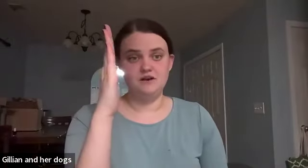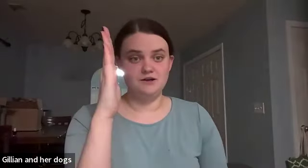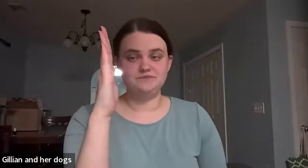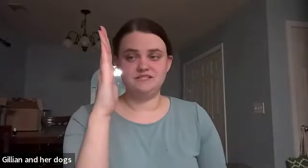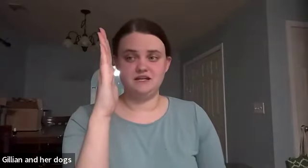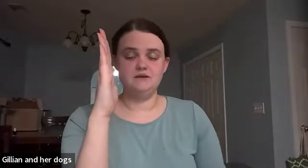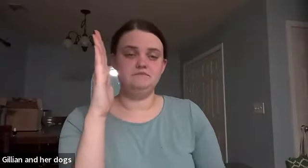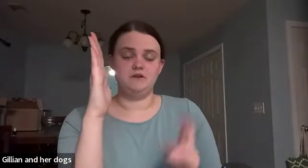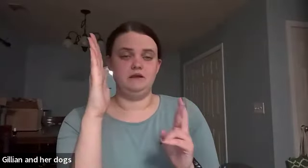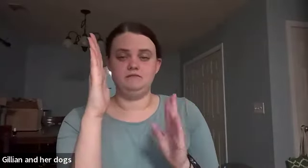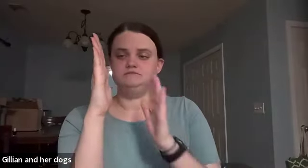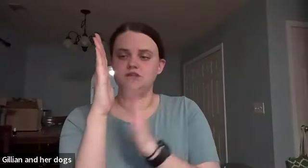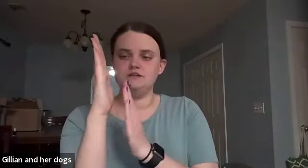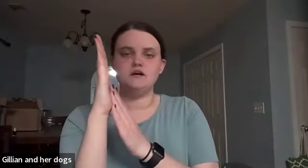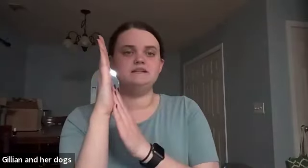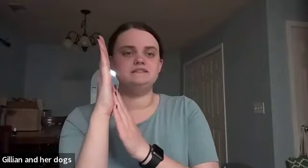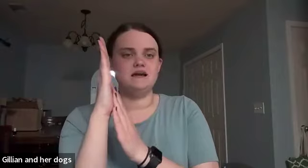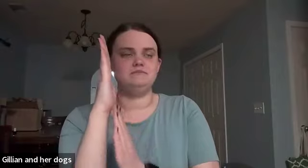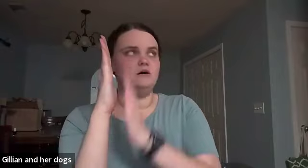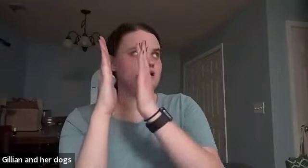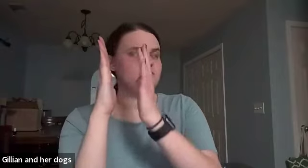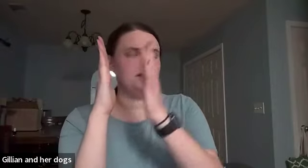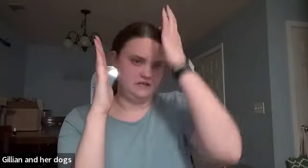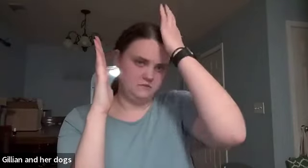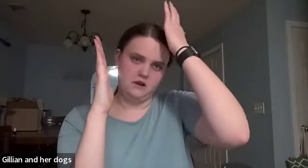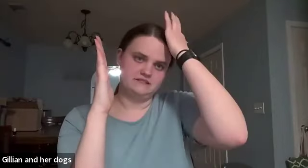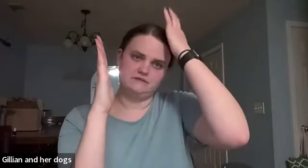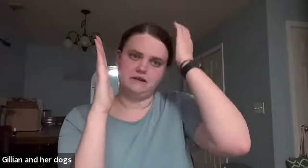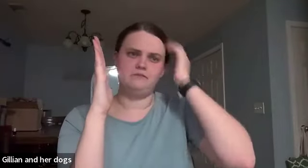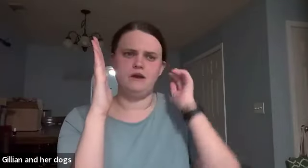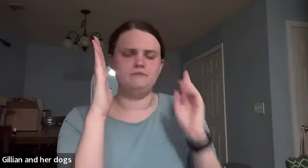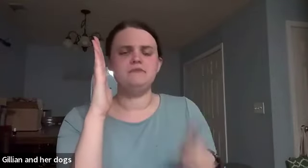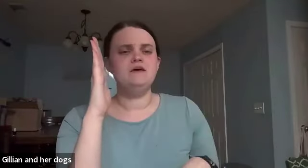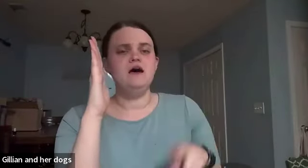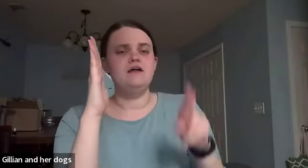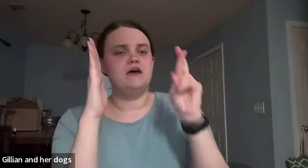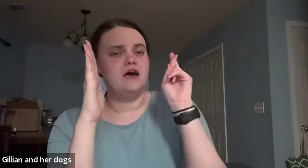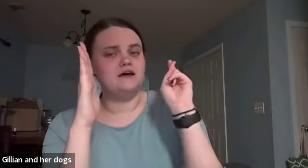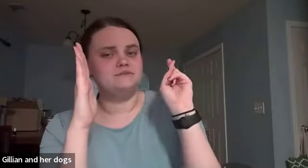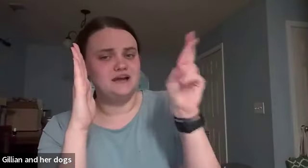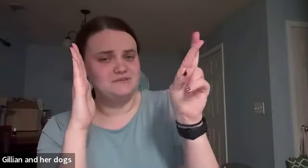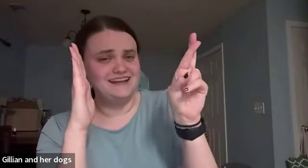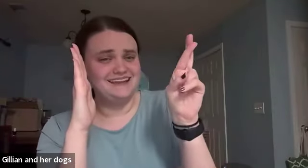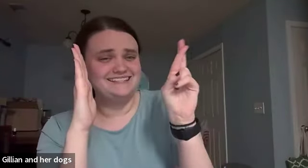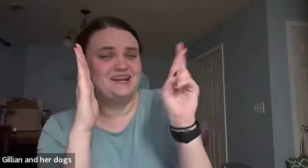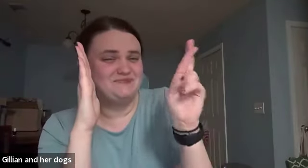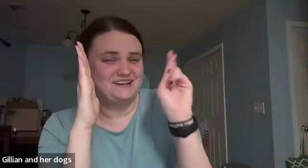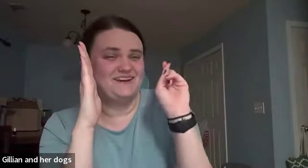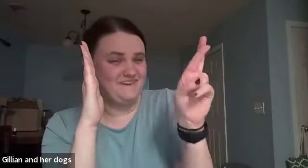non-dominant arm side up. I mean, non-dominant side, palm up. I can't remember how I say it right now. Wow. The dominant hand is going to be in an